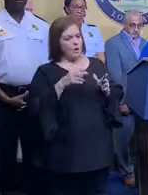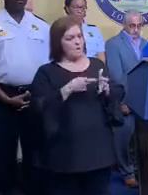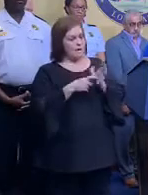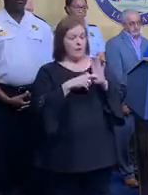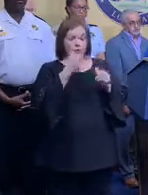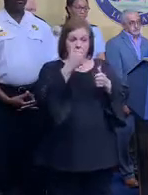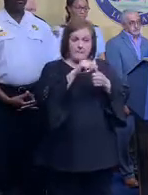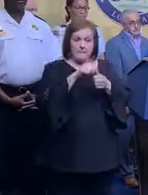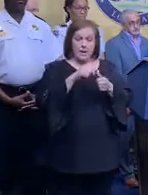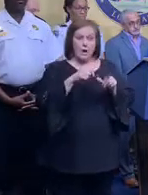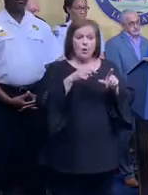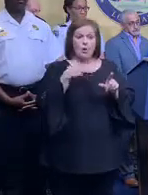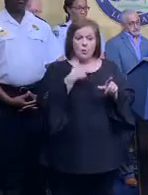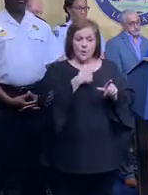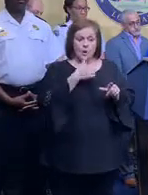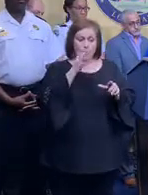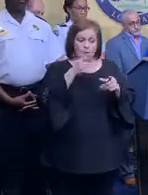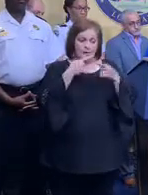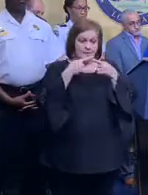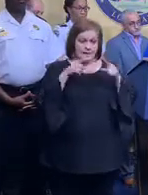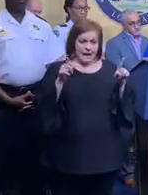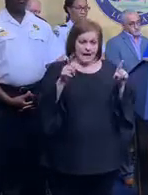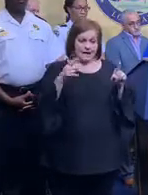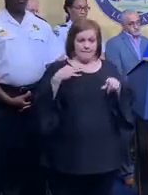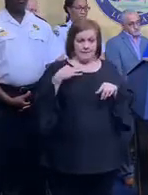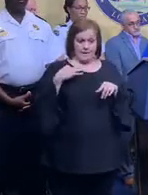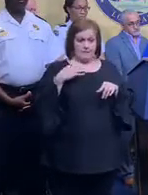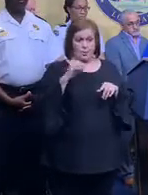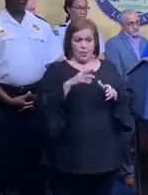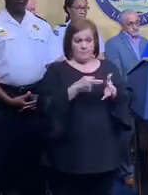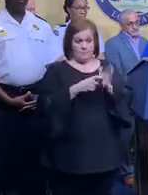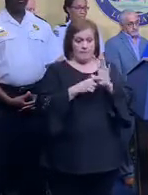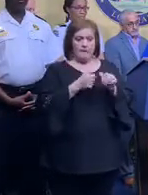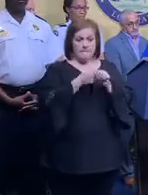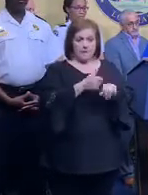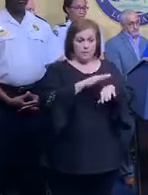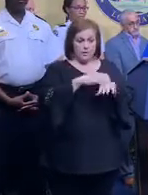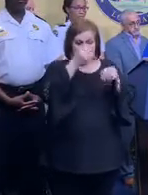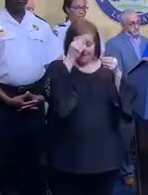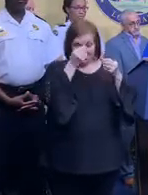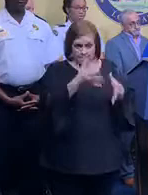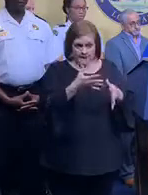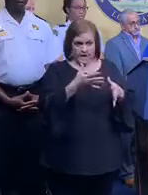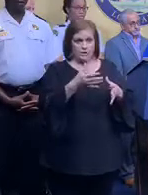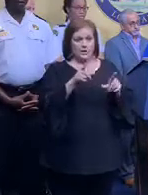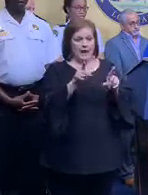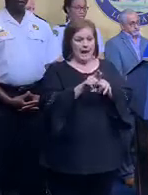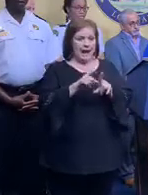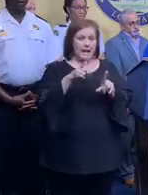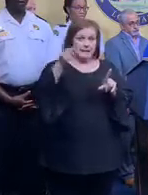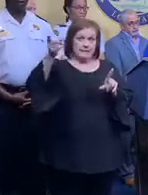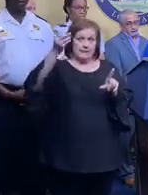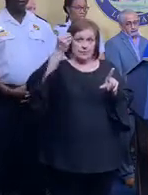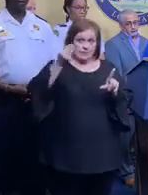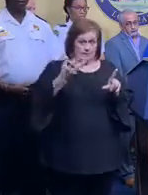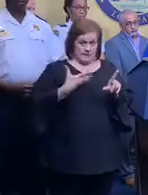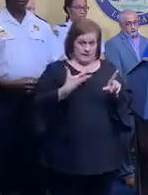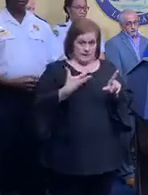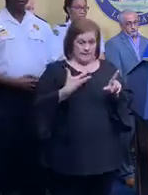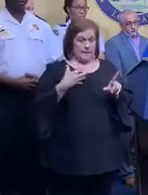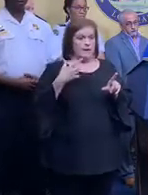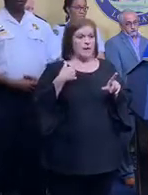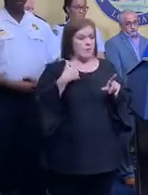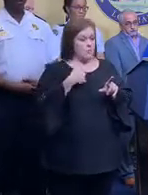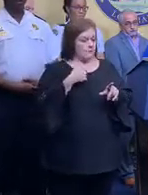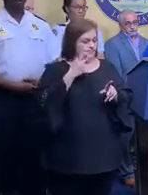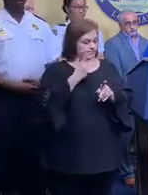And again, we will announce voluntary or mandatory based on information as we receive it. Staying in